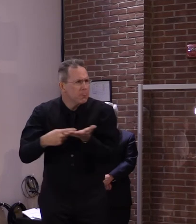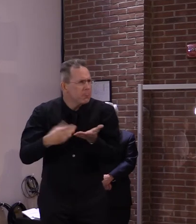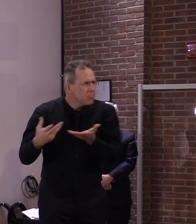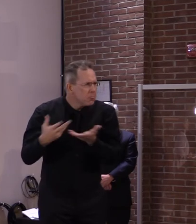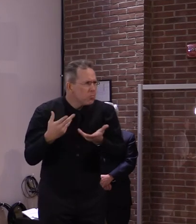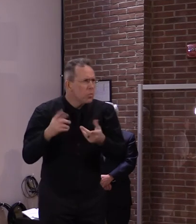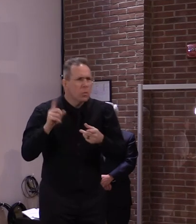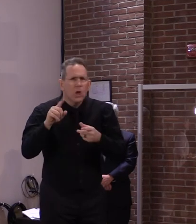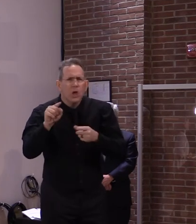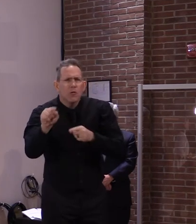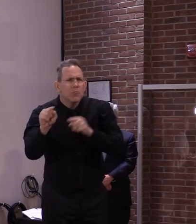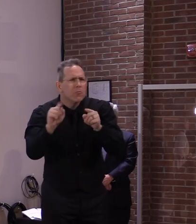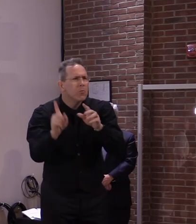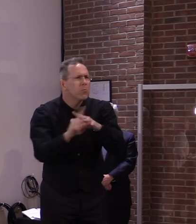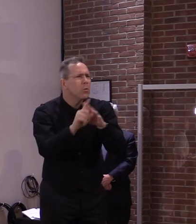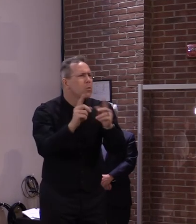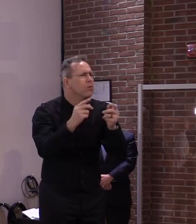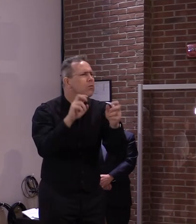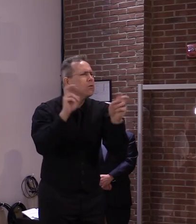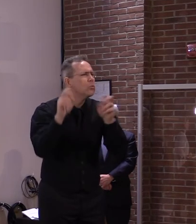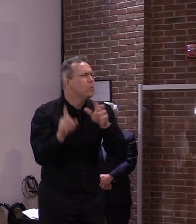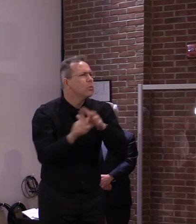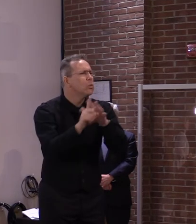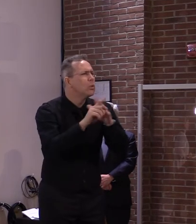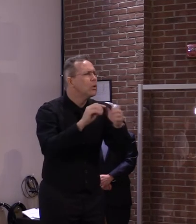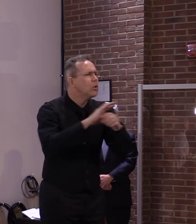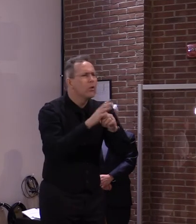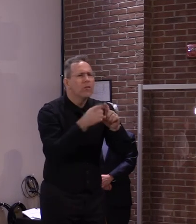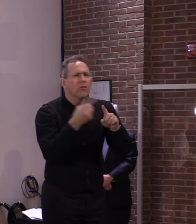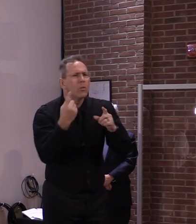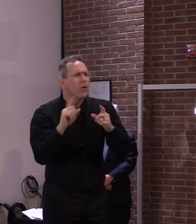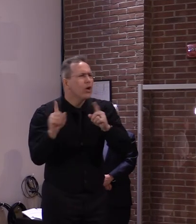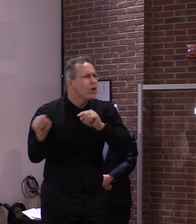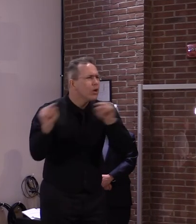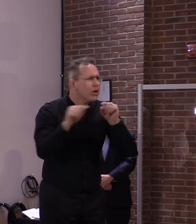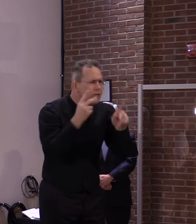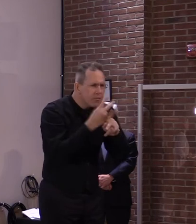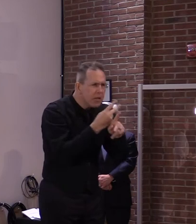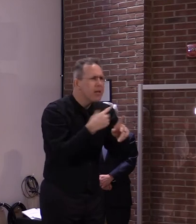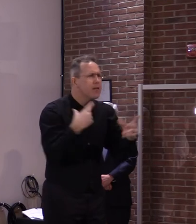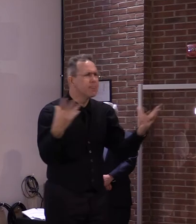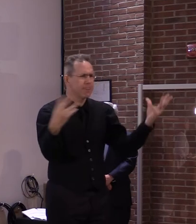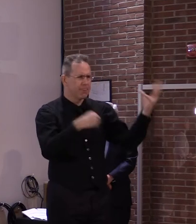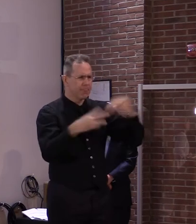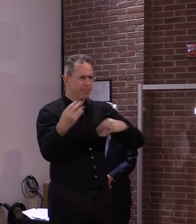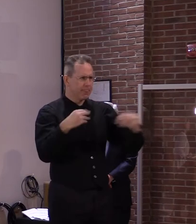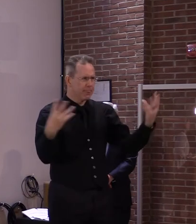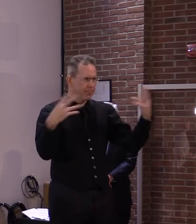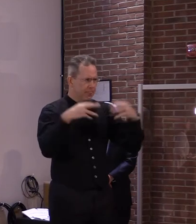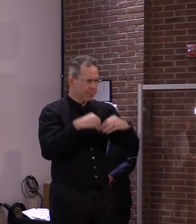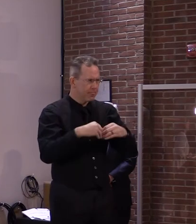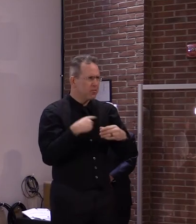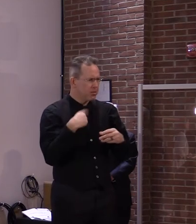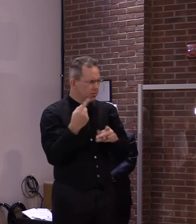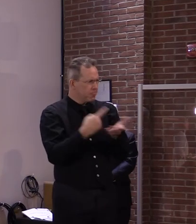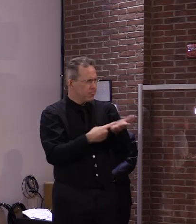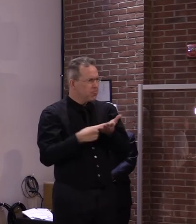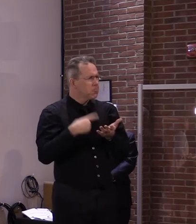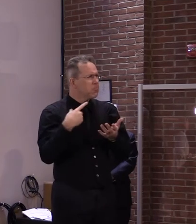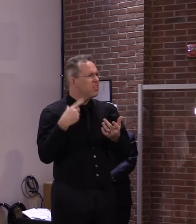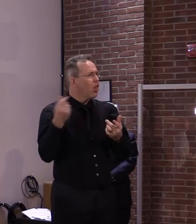uh i think it's accurate to say that that everyone has concerns um that there is some amount of risk associated